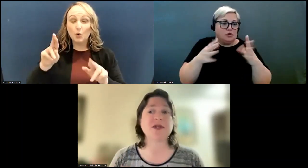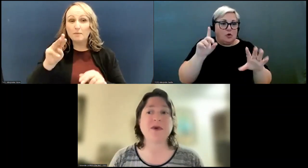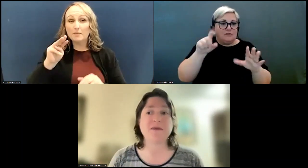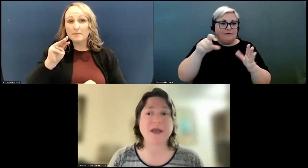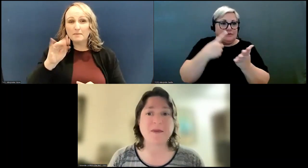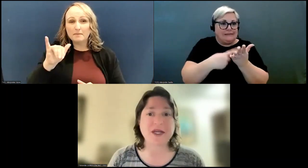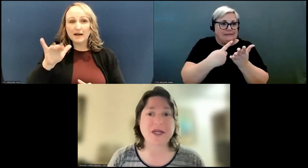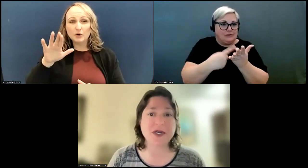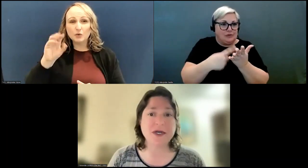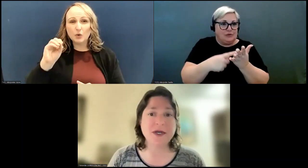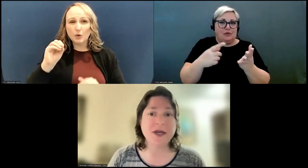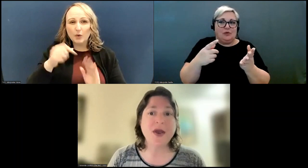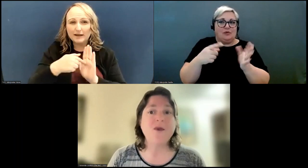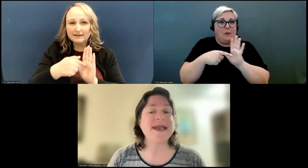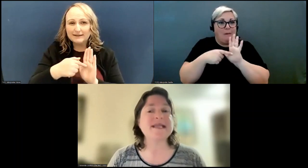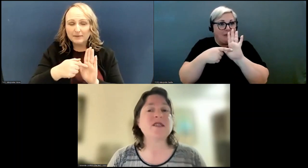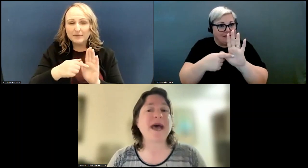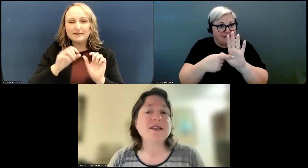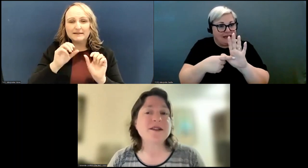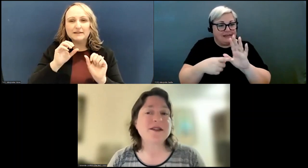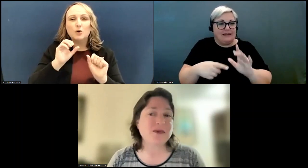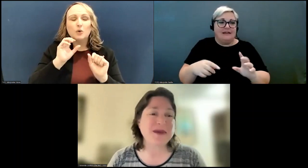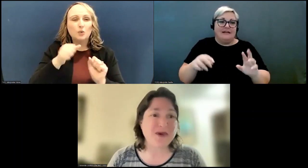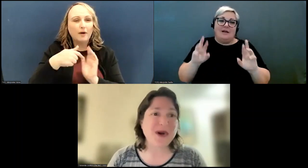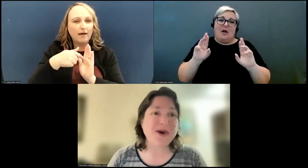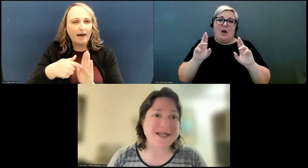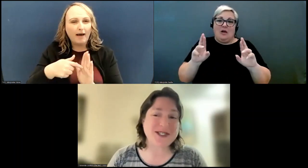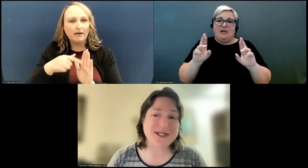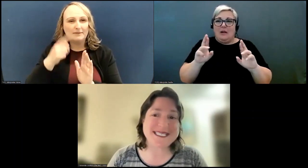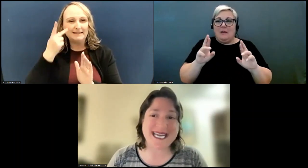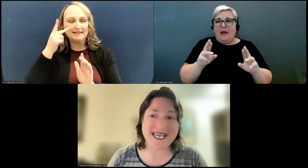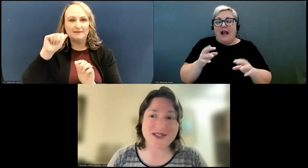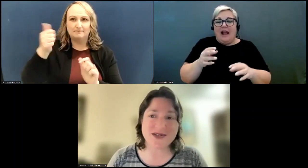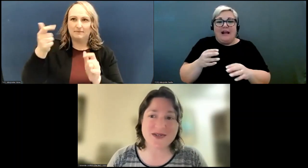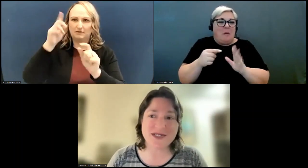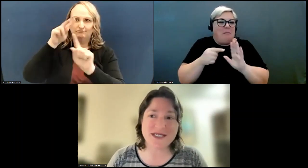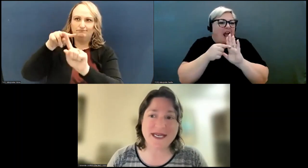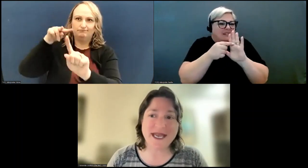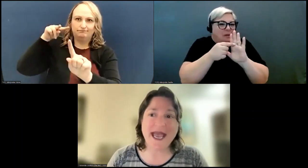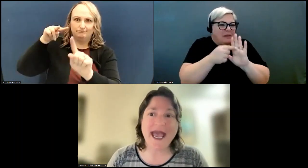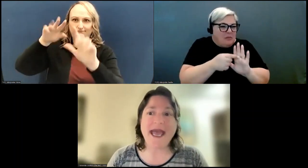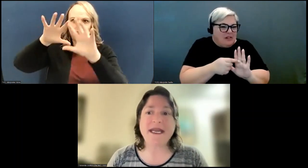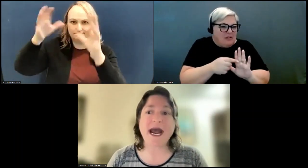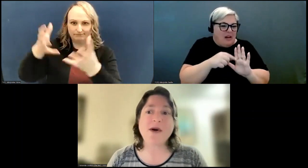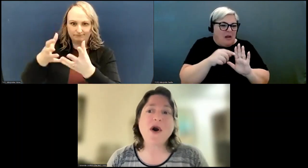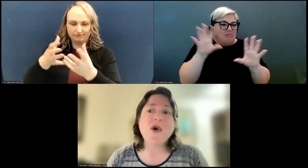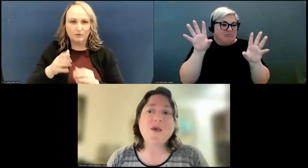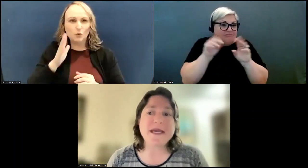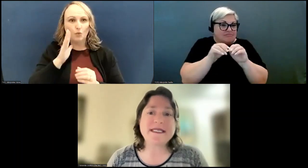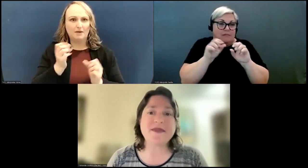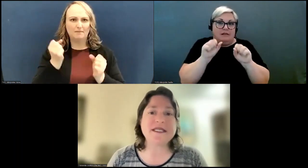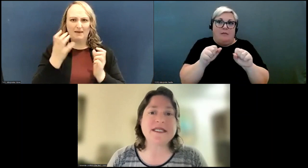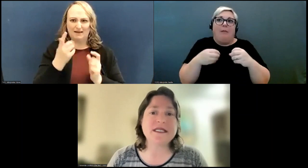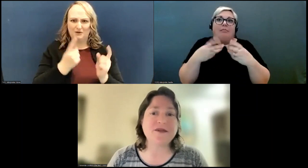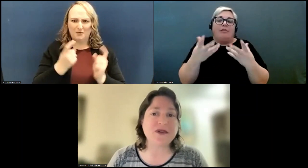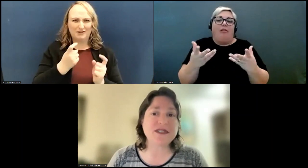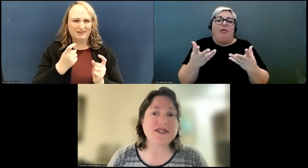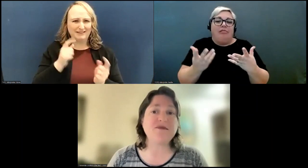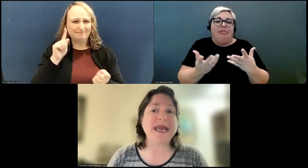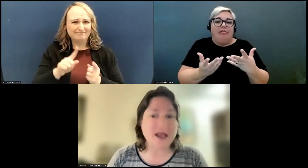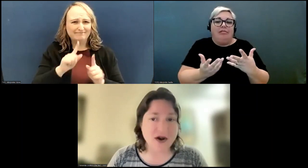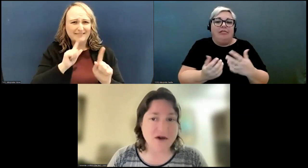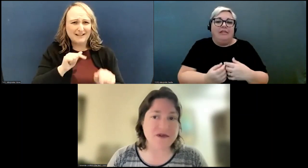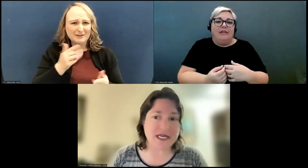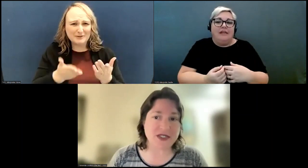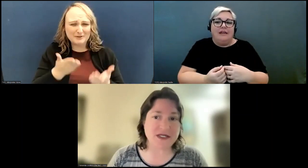can talk to a bigger picture. We expect there will be more questions than answers. And our hope is that this is the first